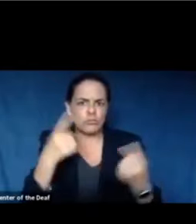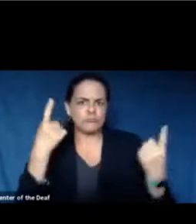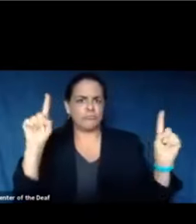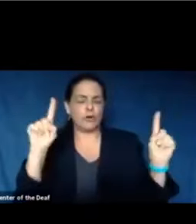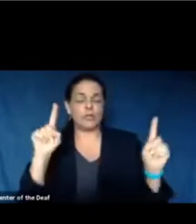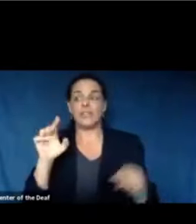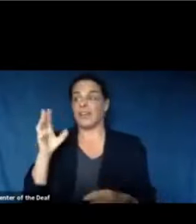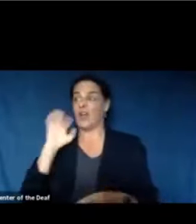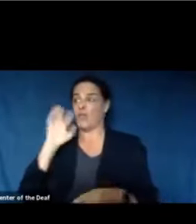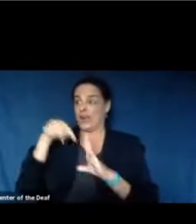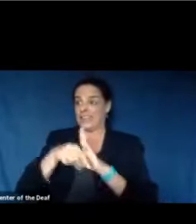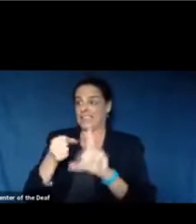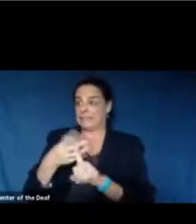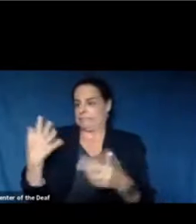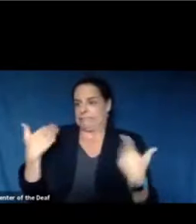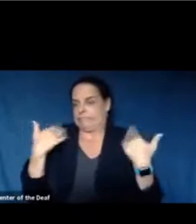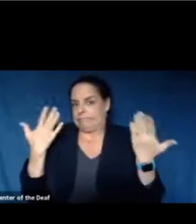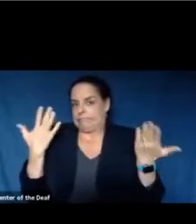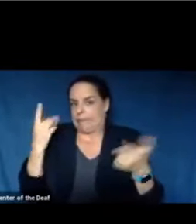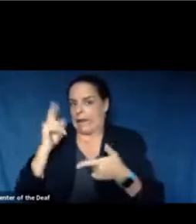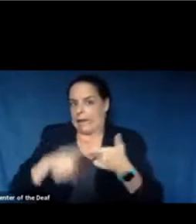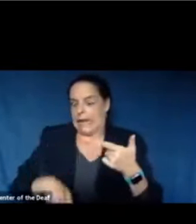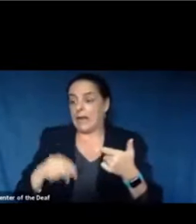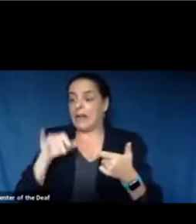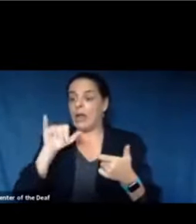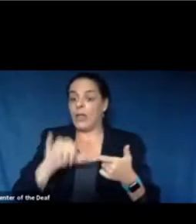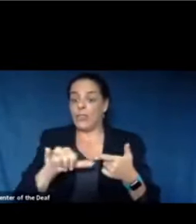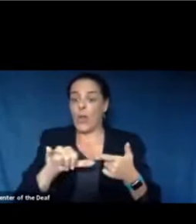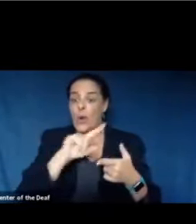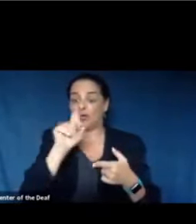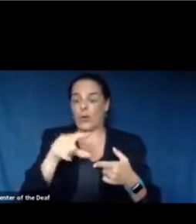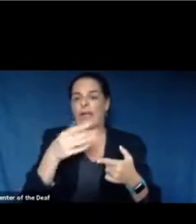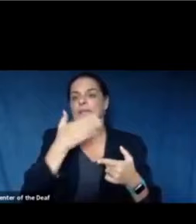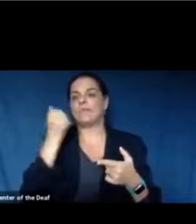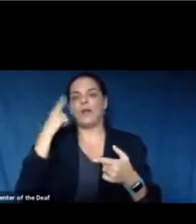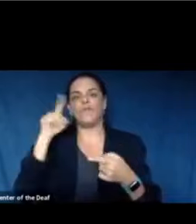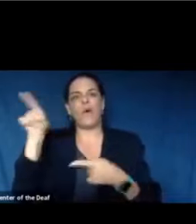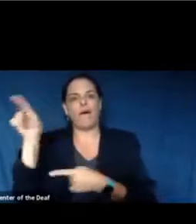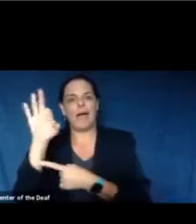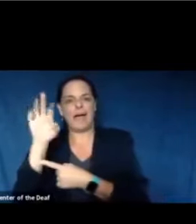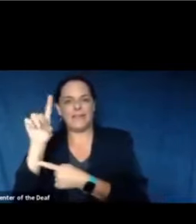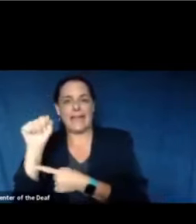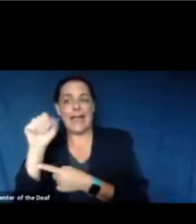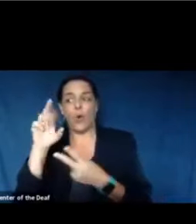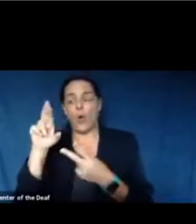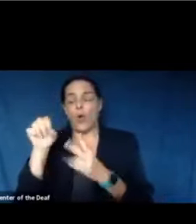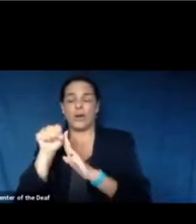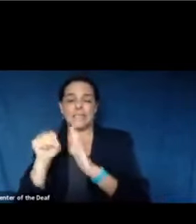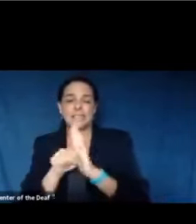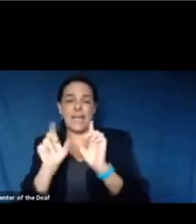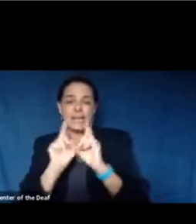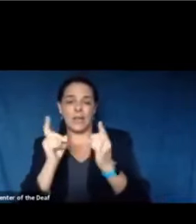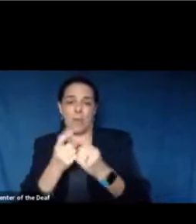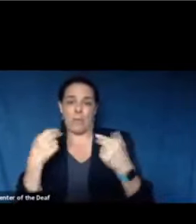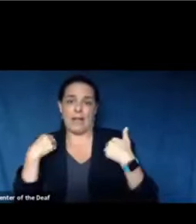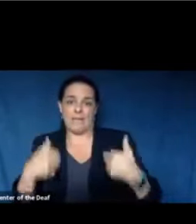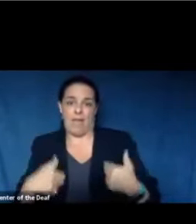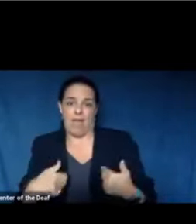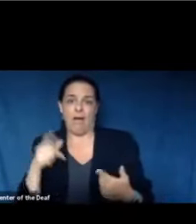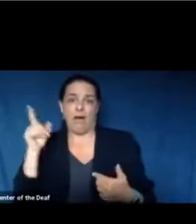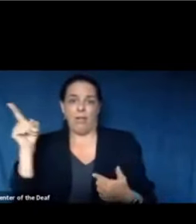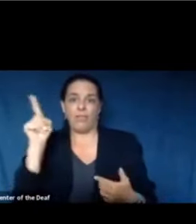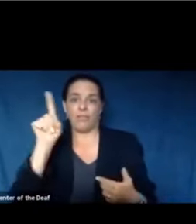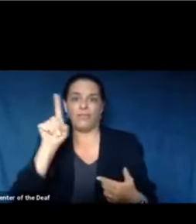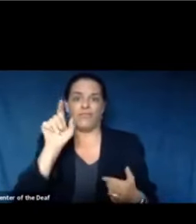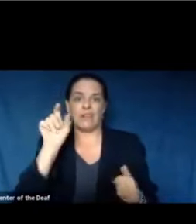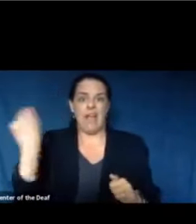At this level, I think that those are more appropriate questions for the FDA or even the State Department of Health. And know